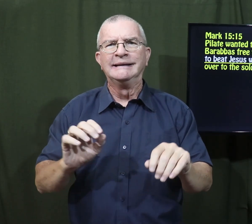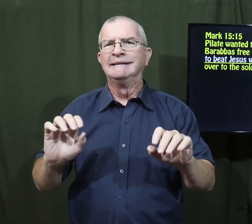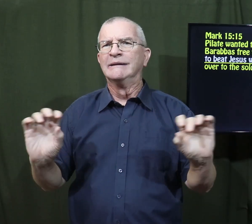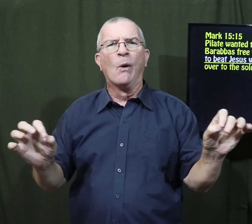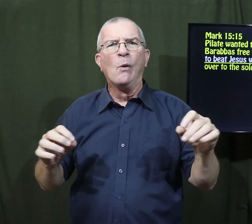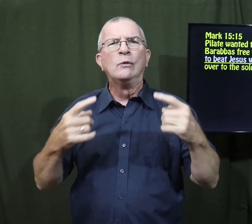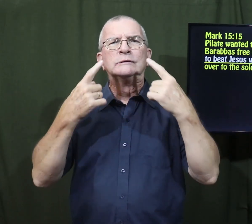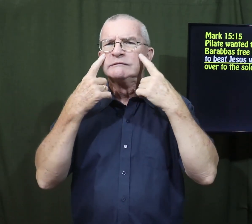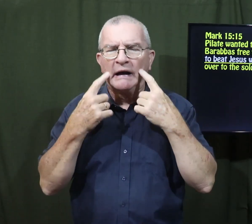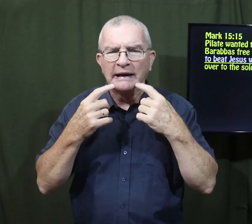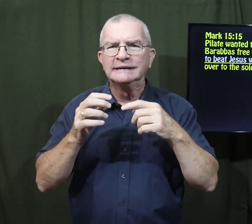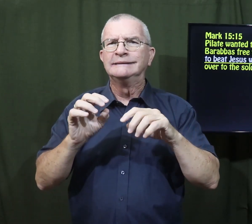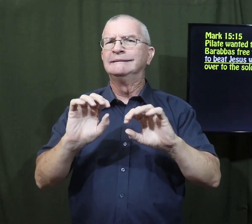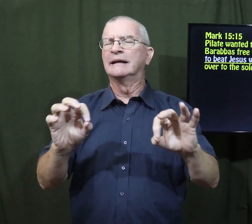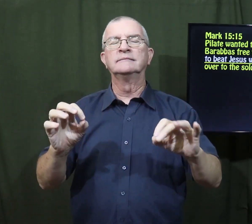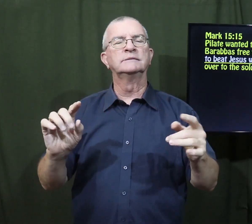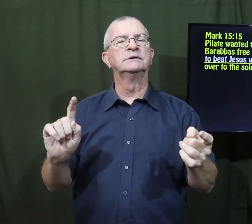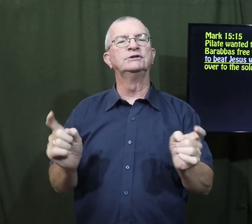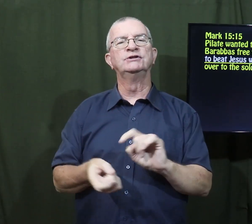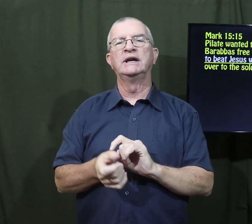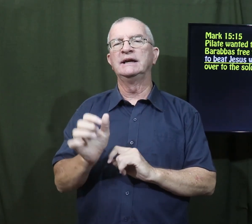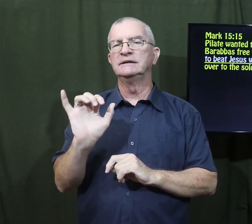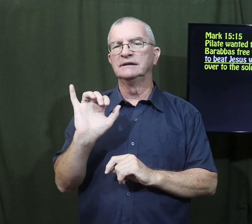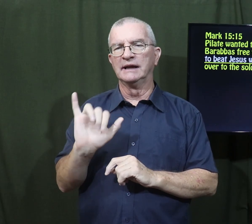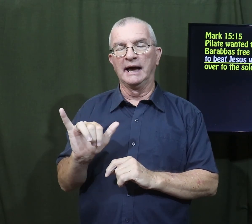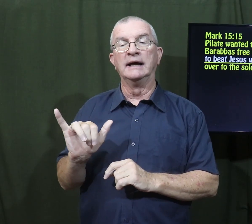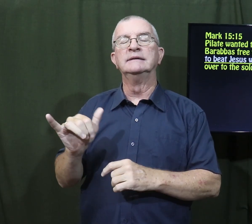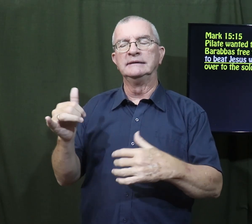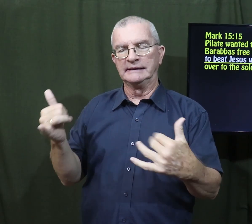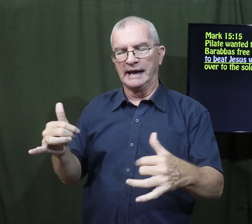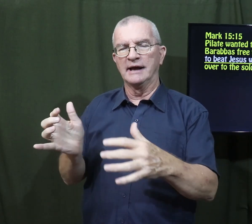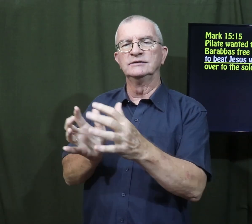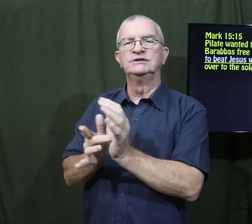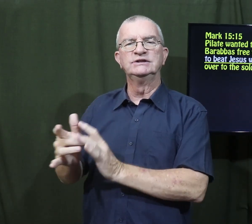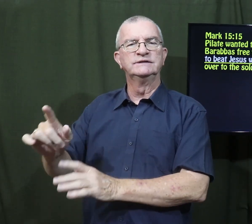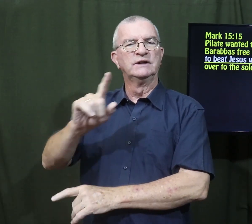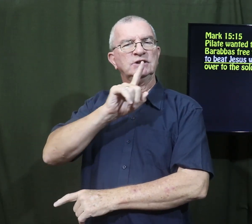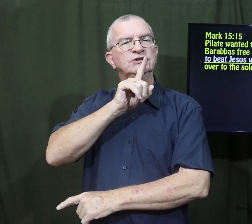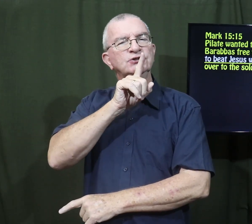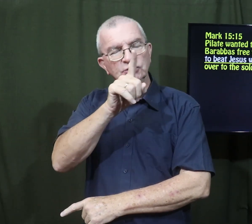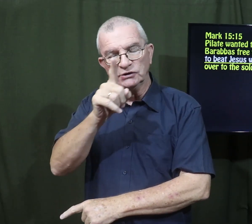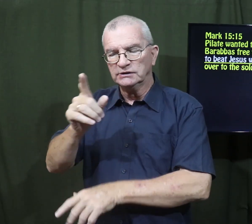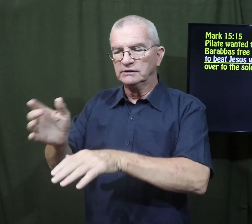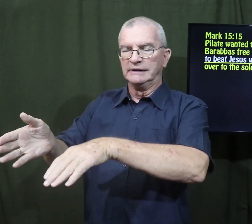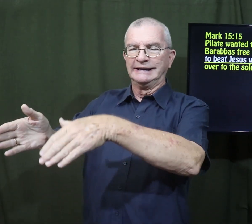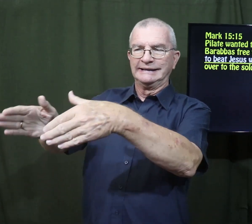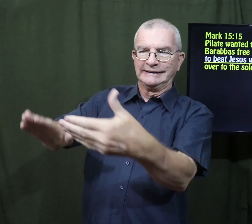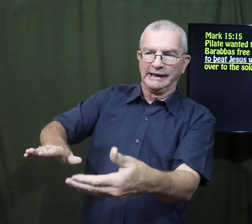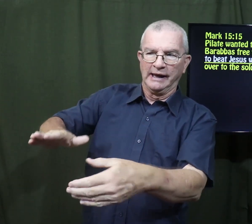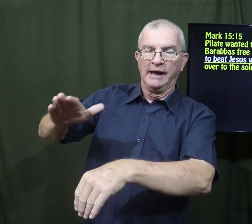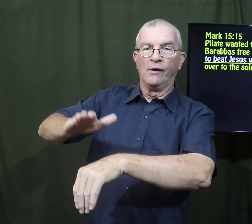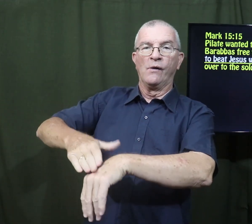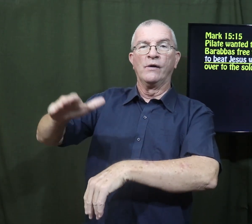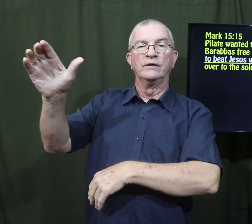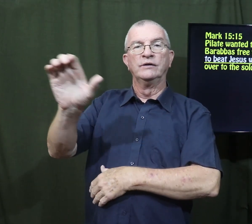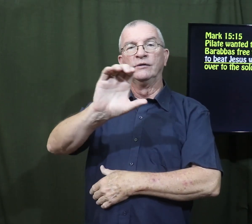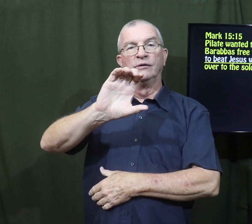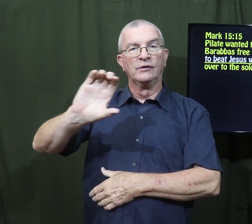No begging, no crying can change this decision. So he's surely going to die on